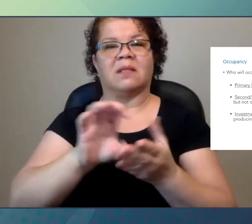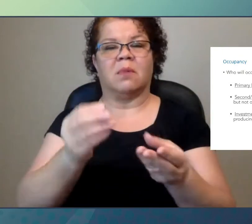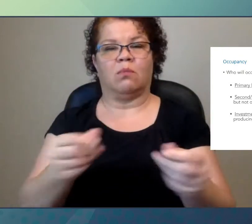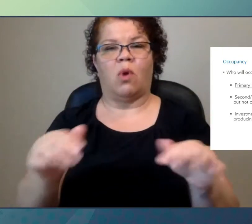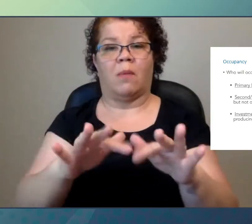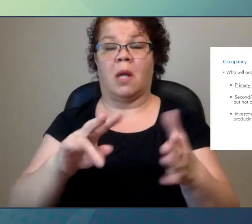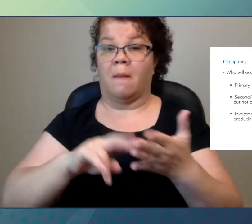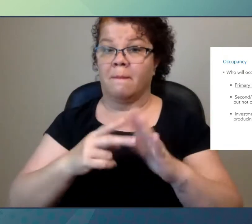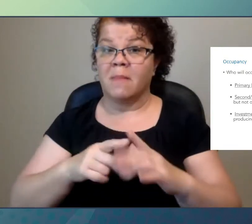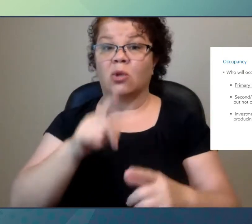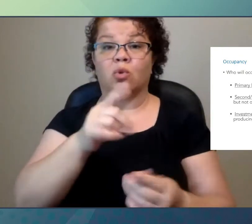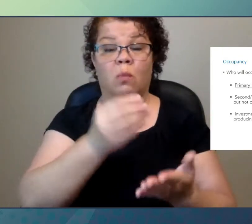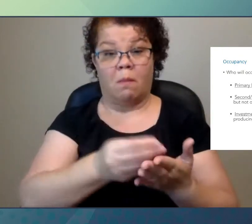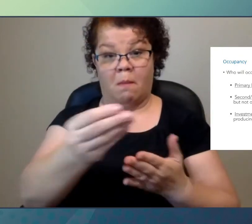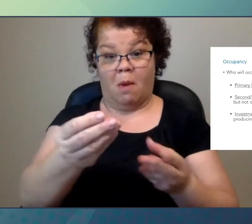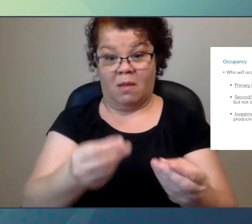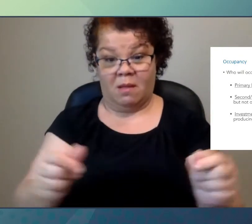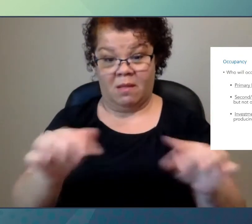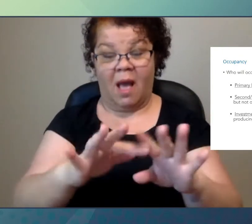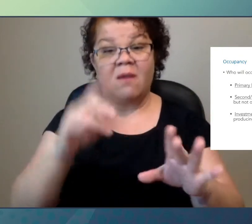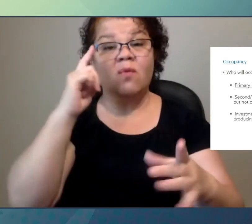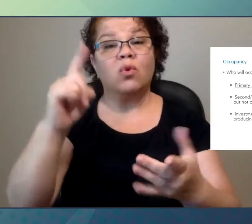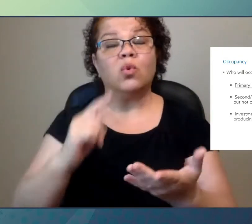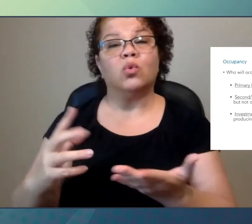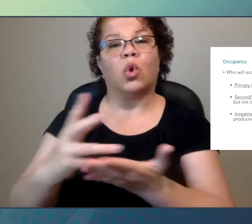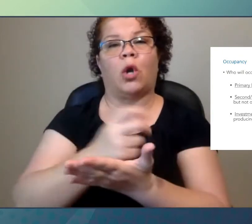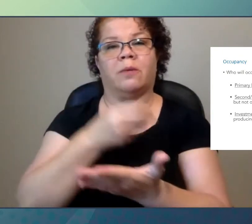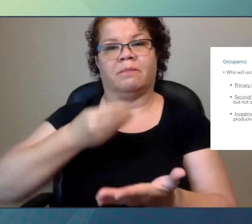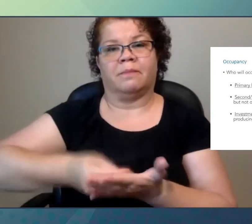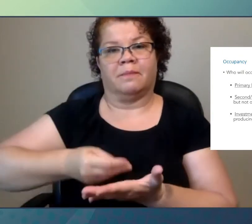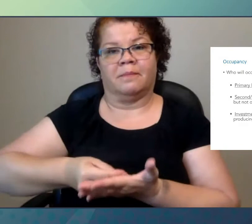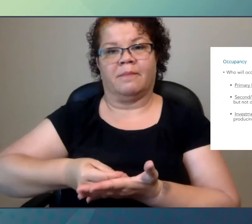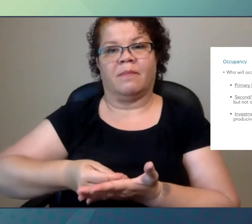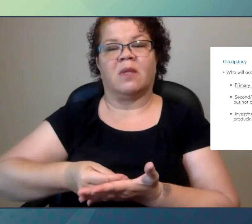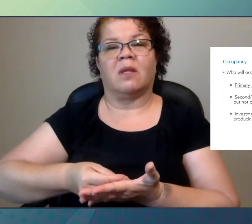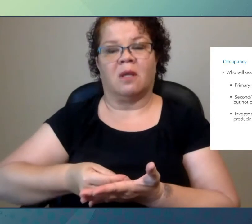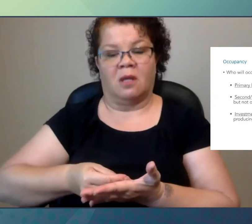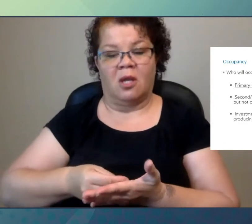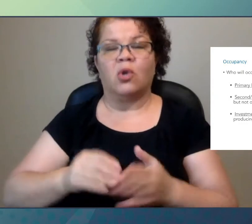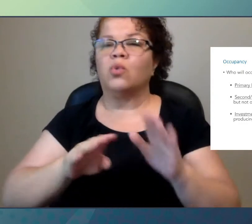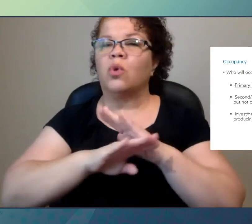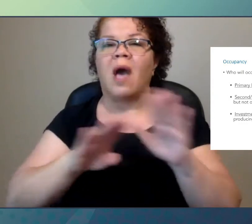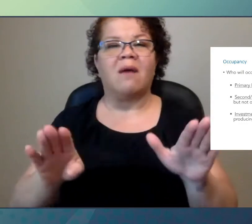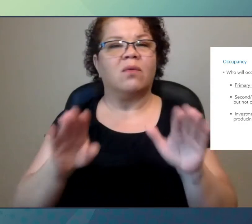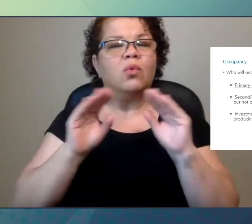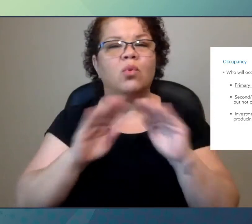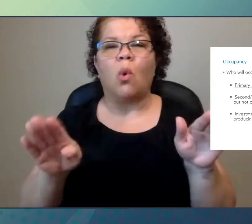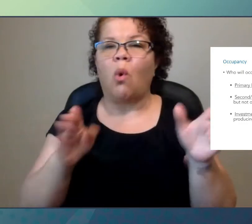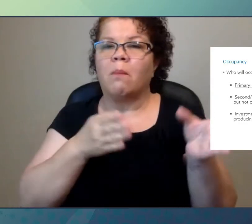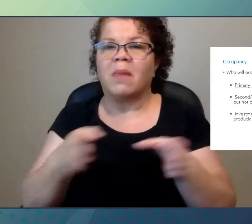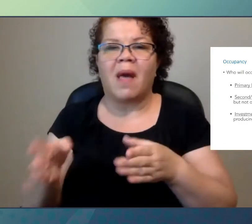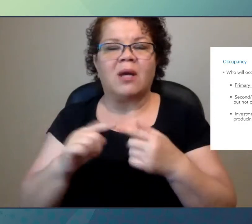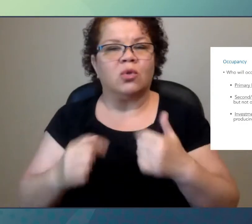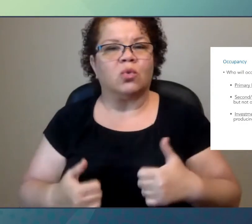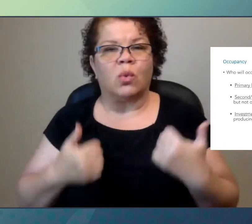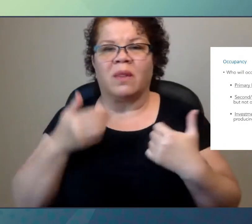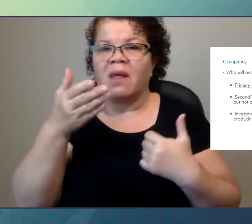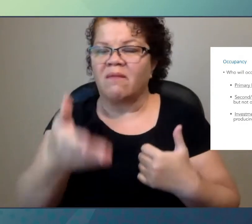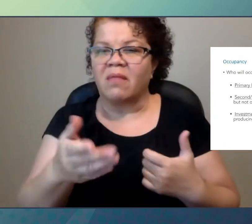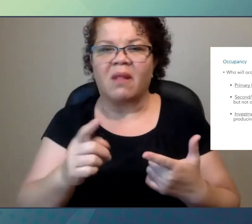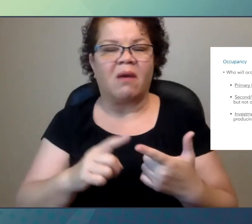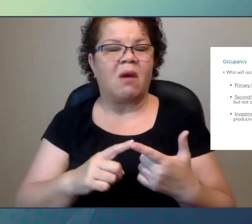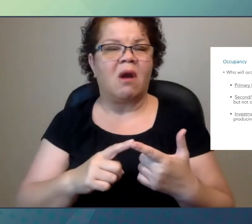income producing residence for you, and you do not intend to occupy on a regular basis or full